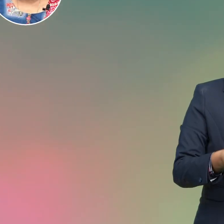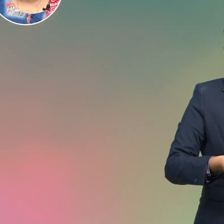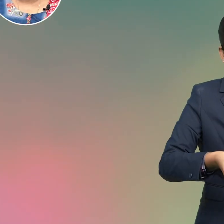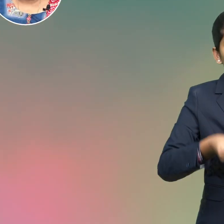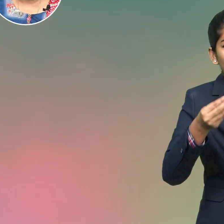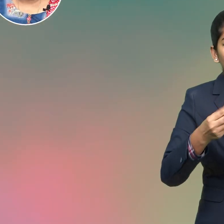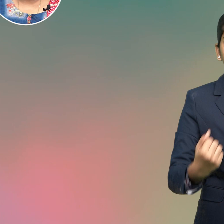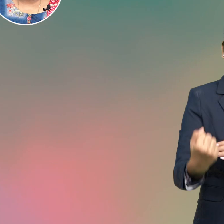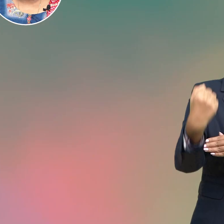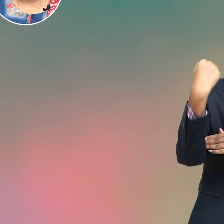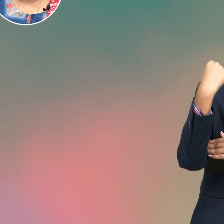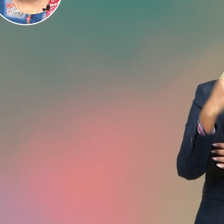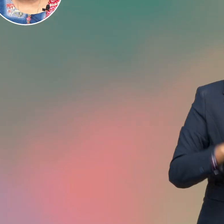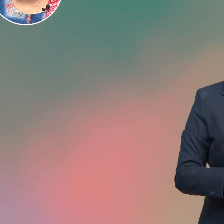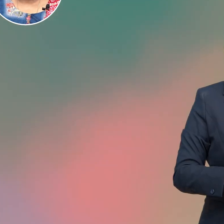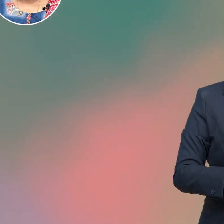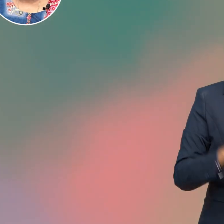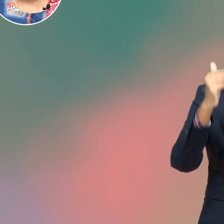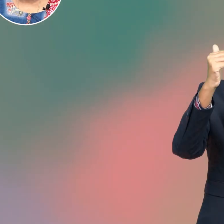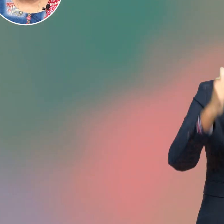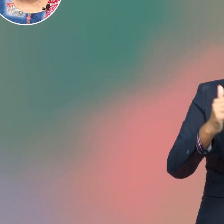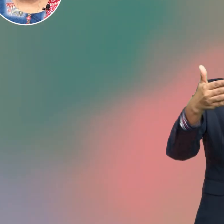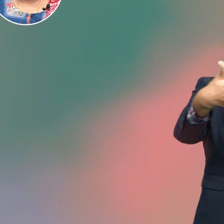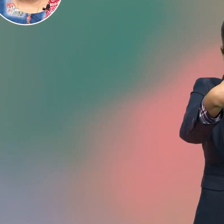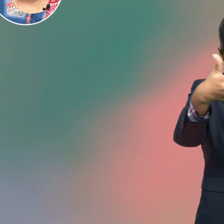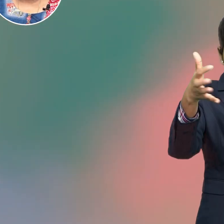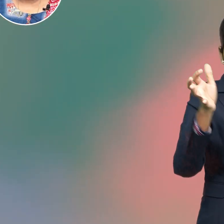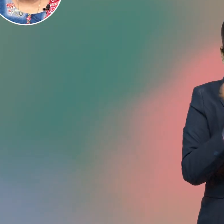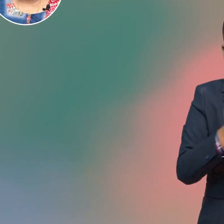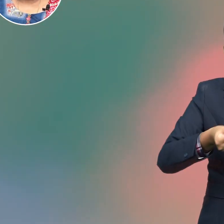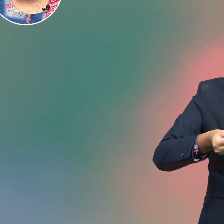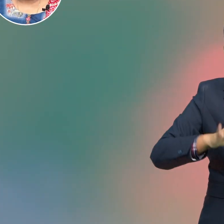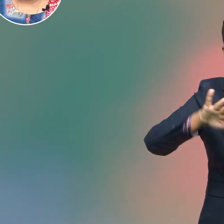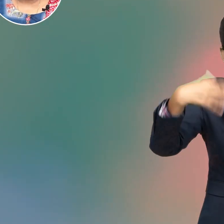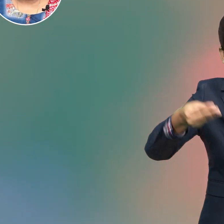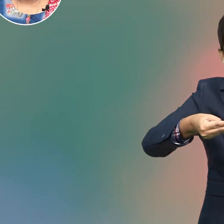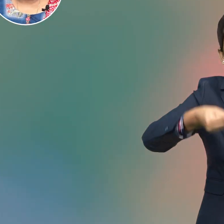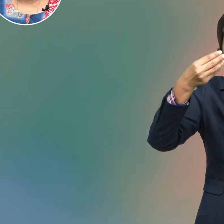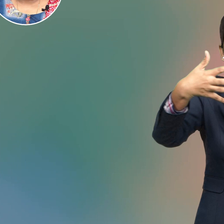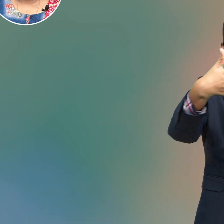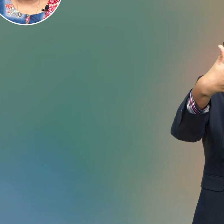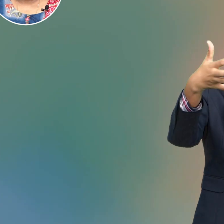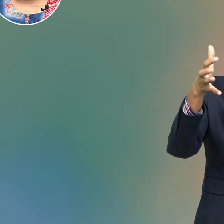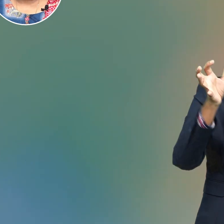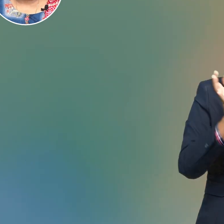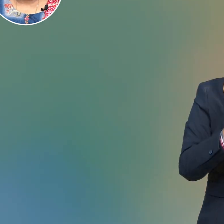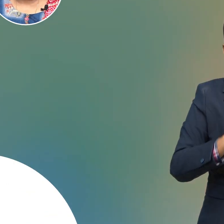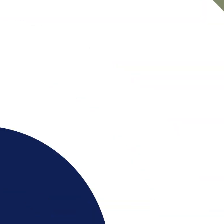This is more intense in the low latitudes than in high latitudes.